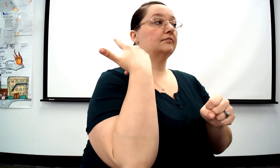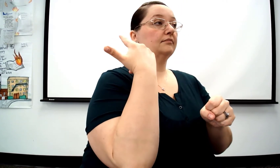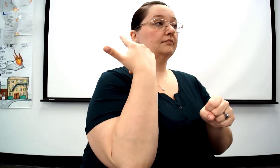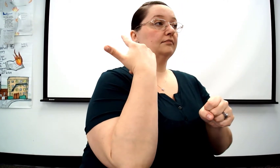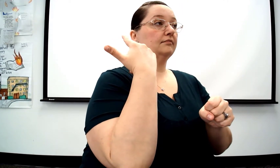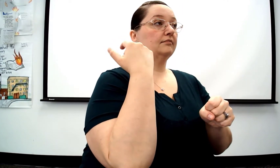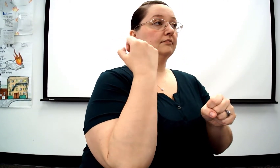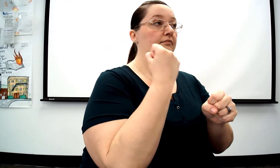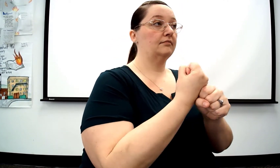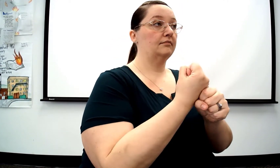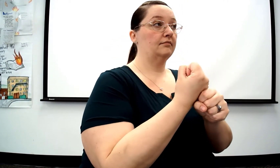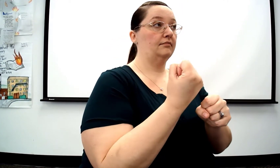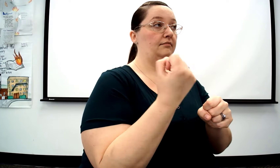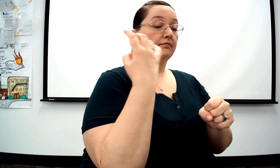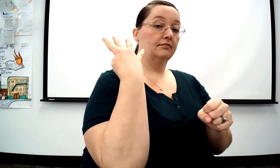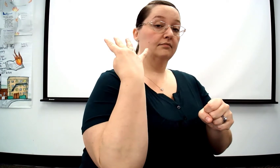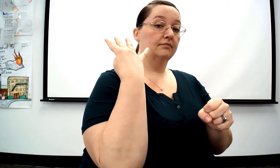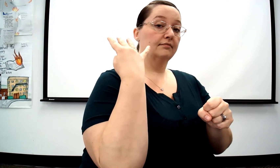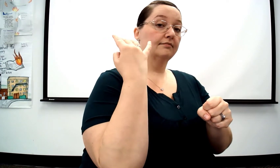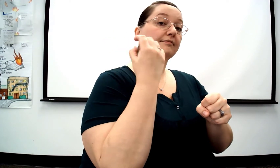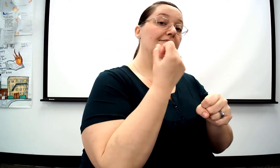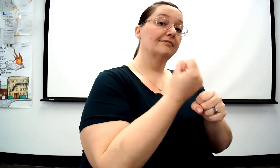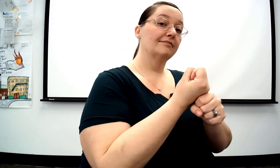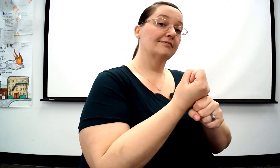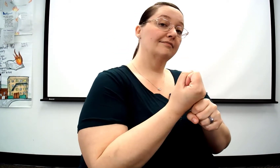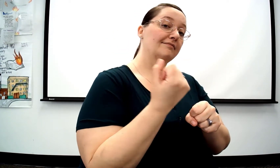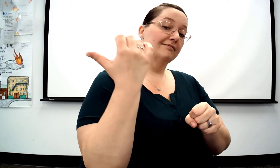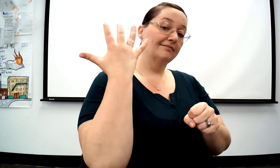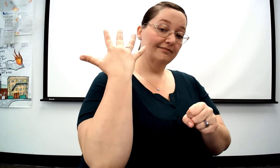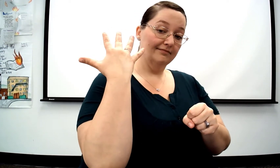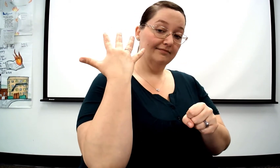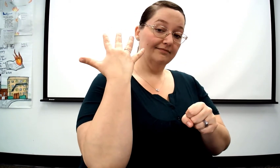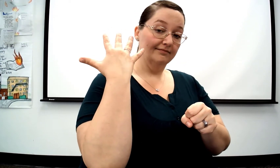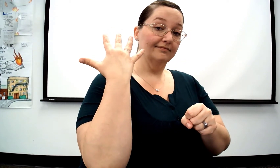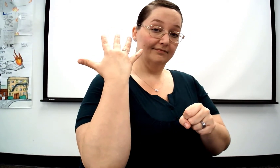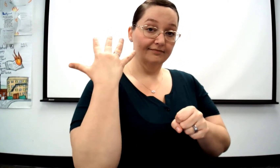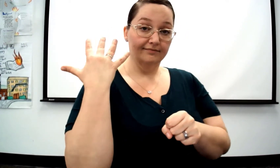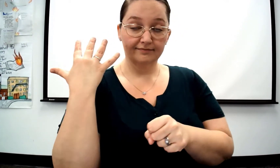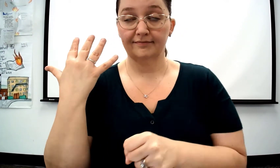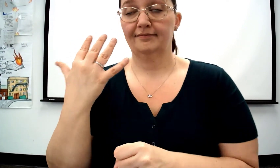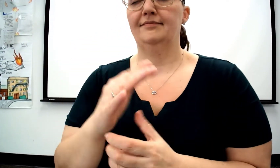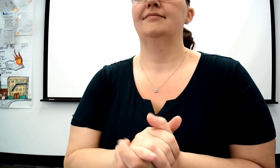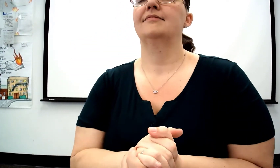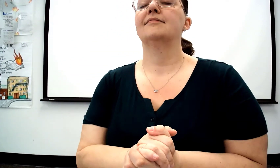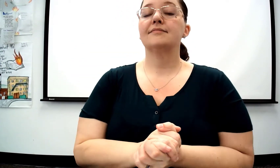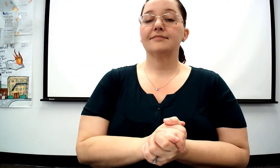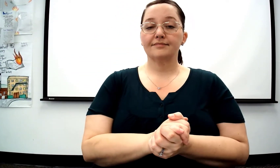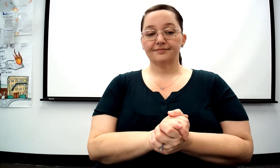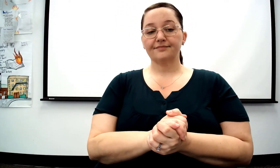mean. 3 years in the past, 4 years in the past, and 5 years in the past.